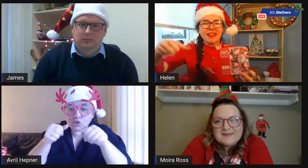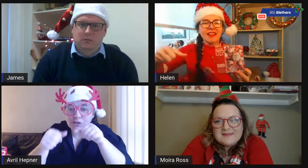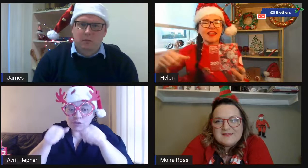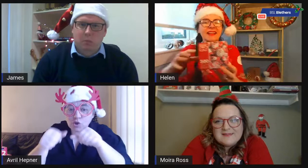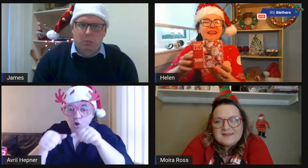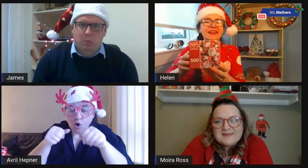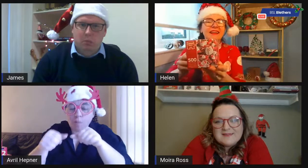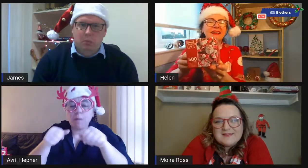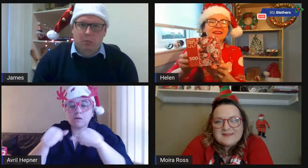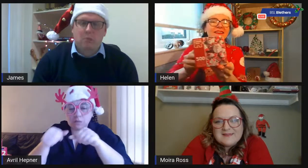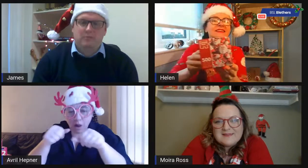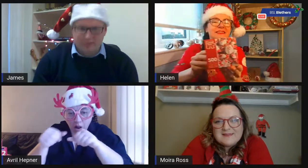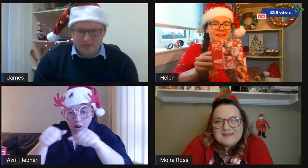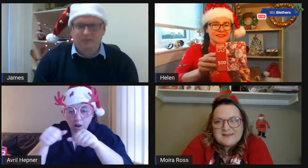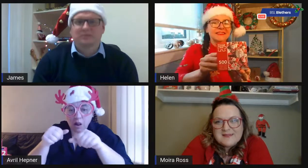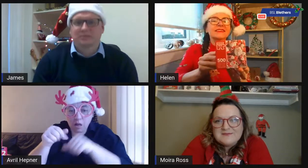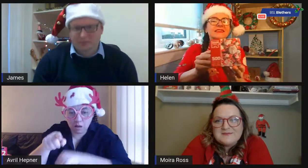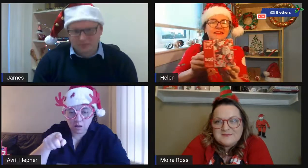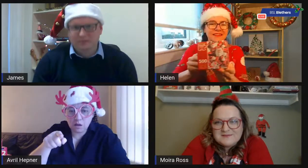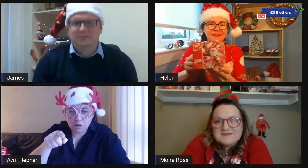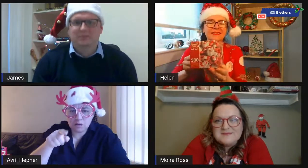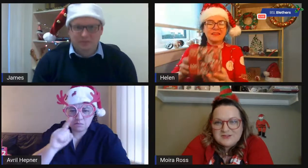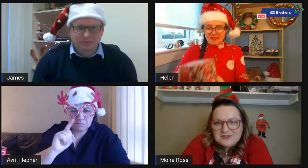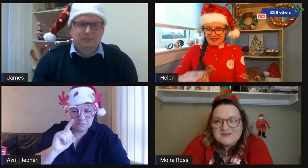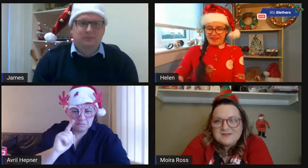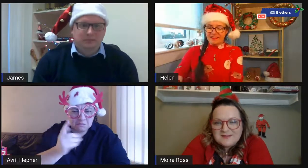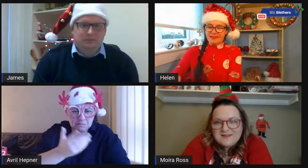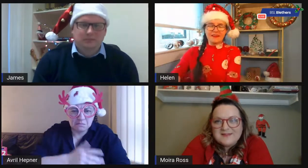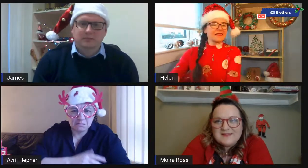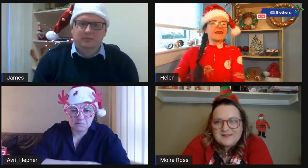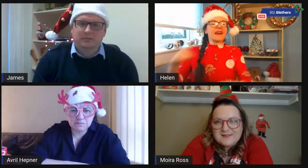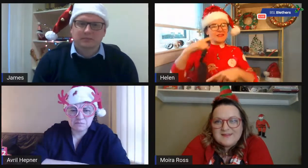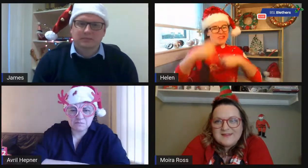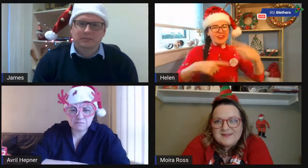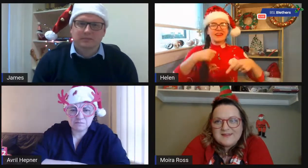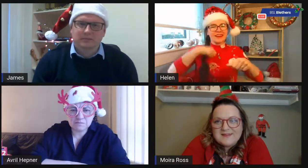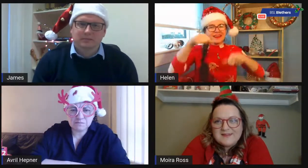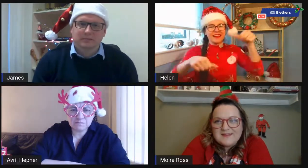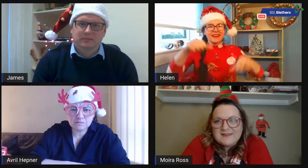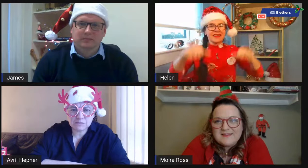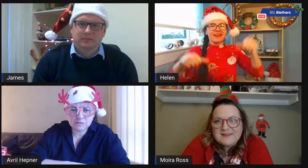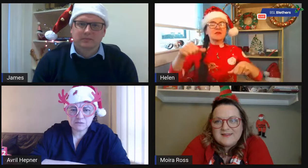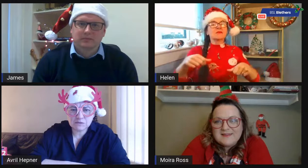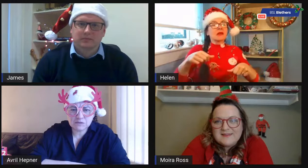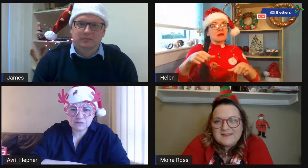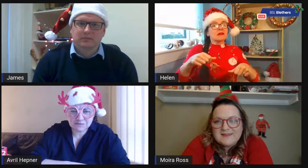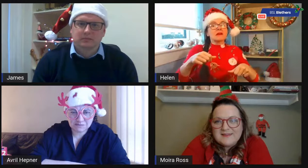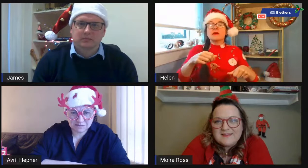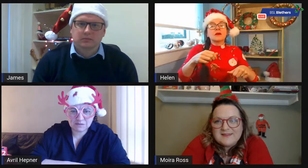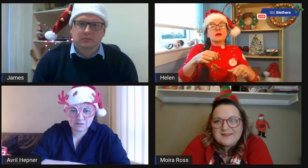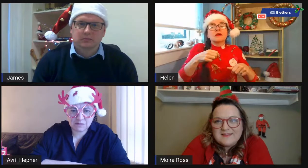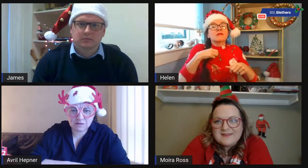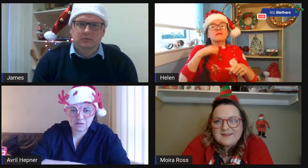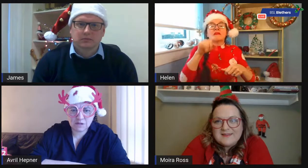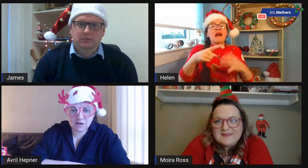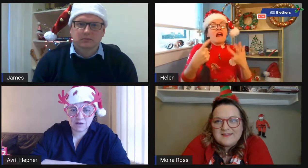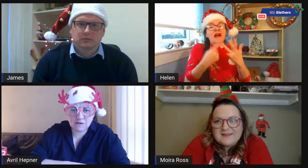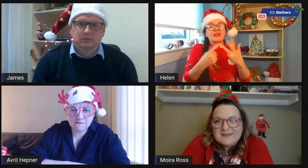A jigsaw? Yeah. A jigsaw puzzle, yeah. So what about jigsaws? Now, every year I do